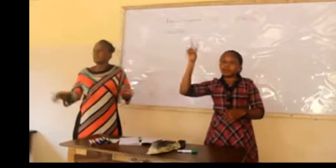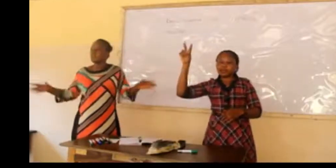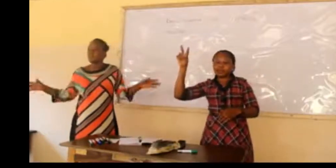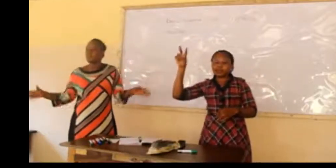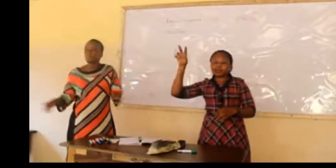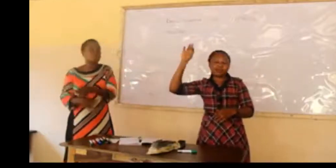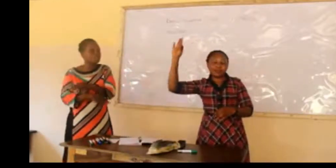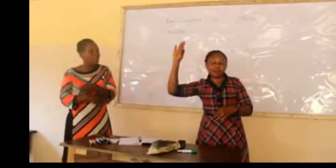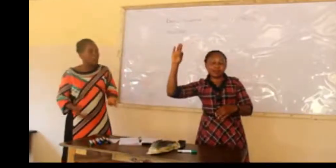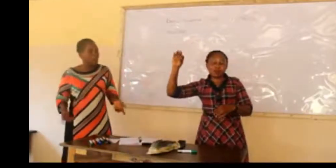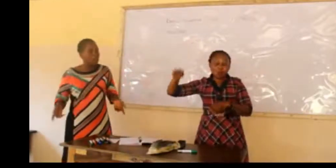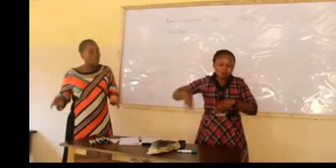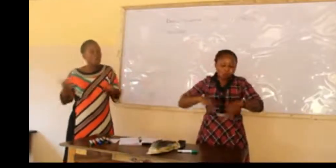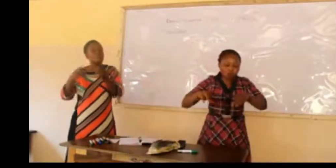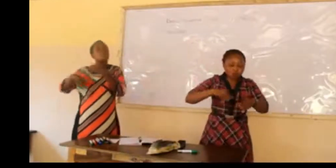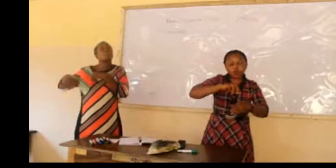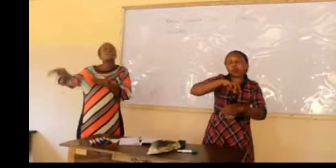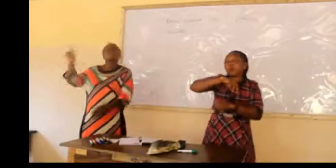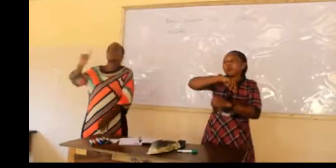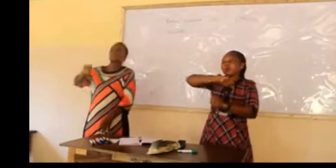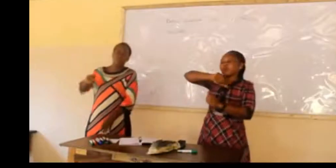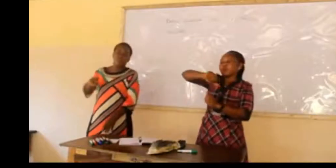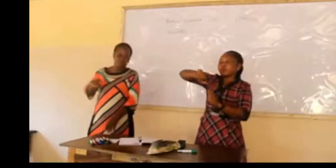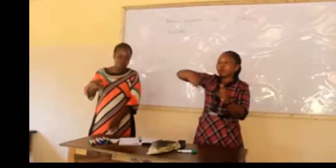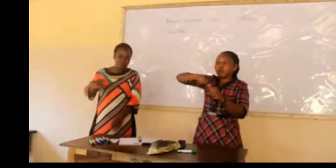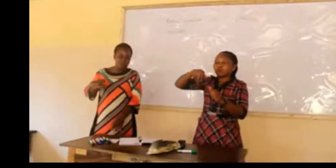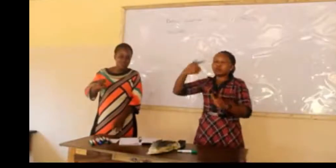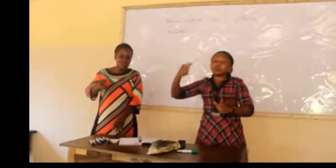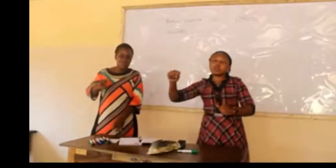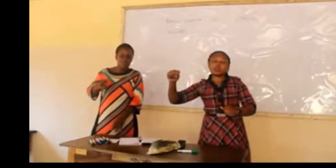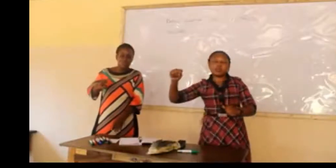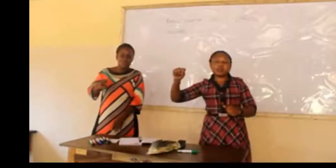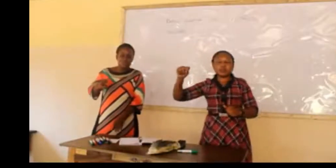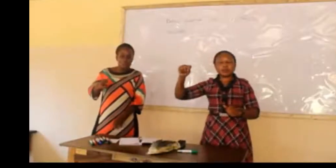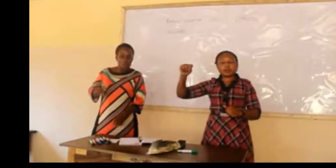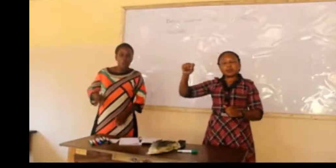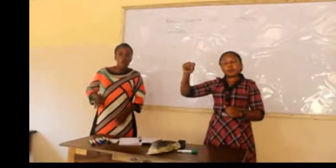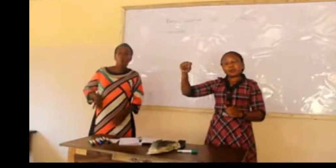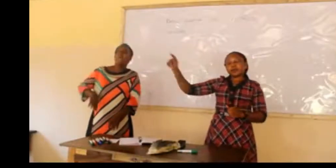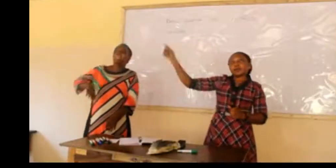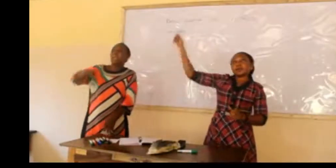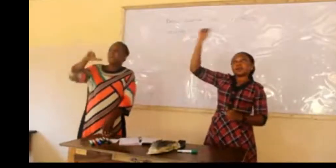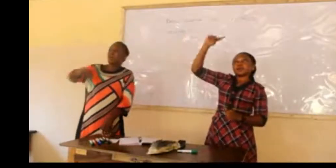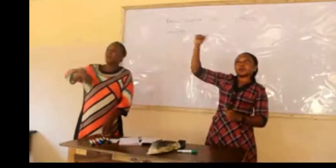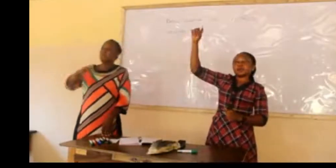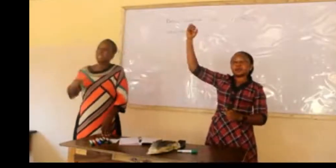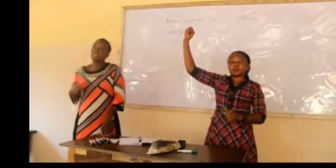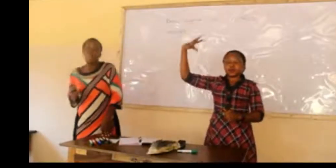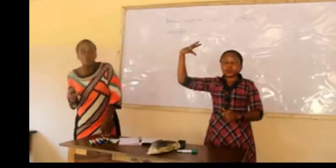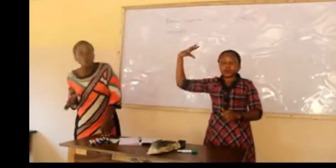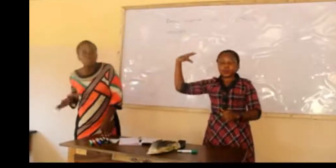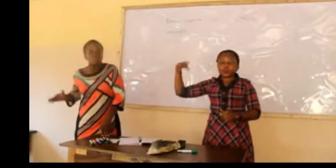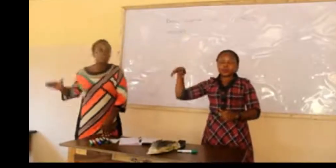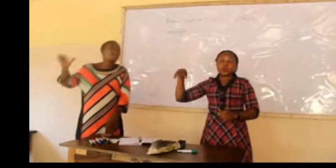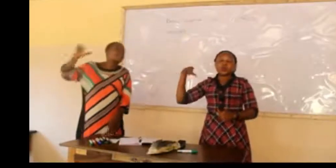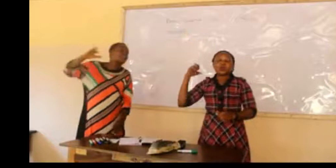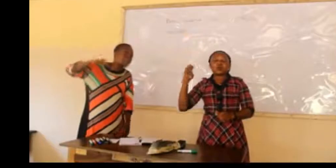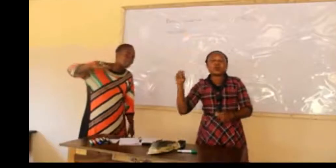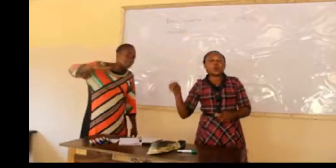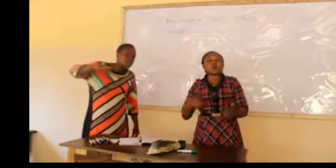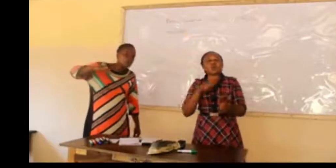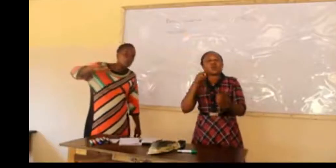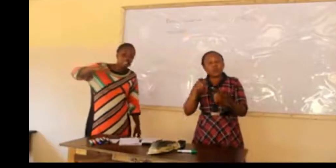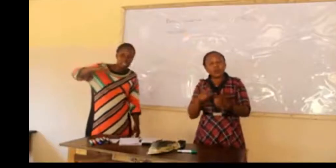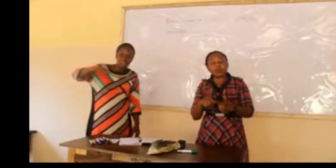Plato, Uranus, Jupiter, all of them moving around the sun. So, when an object moves